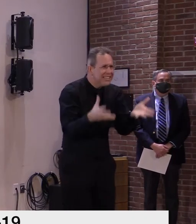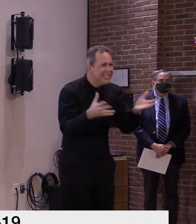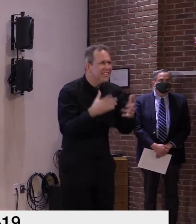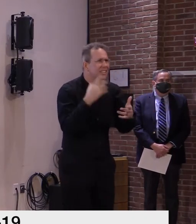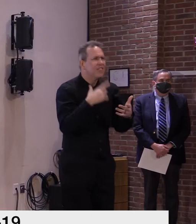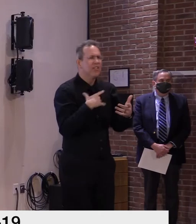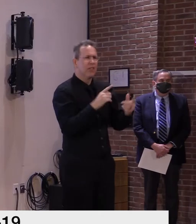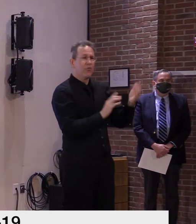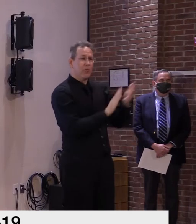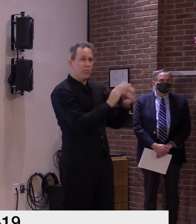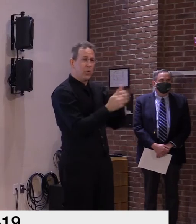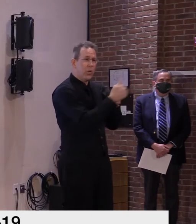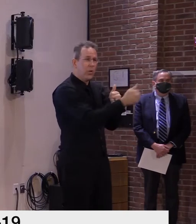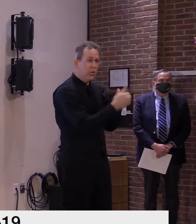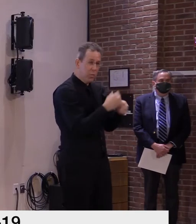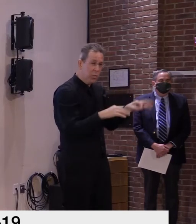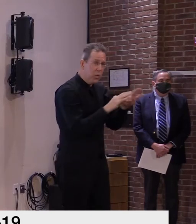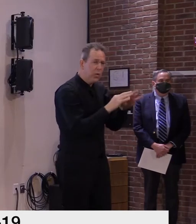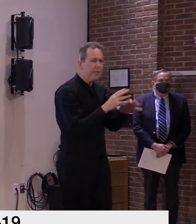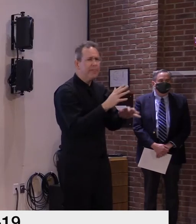vulnerable.